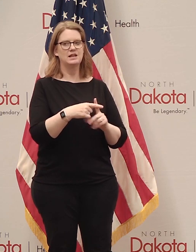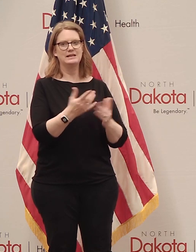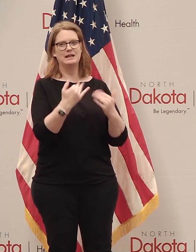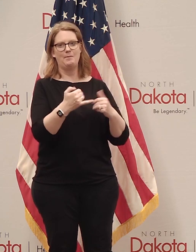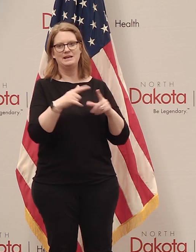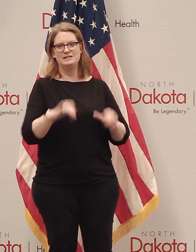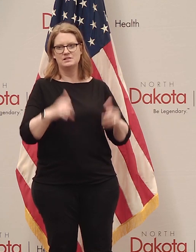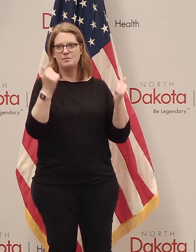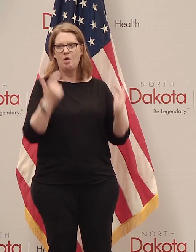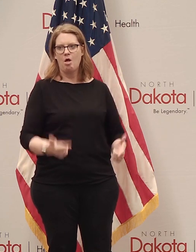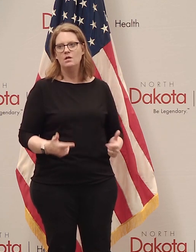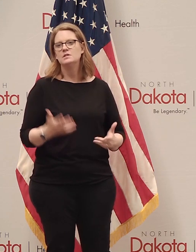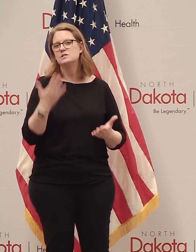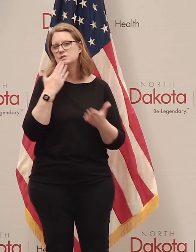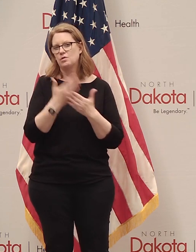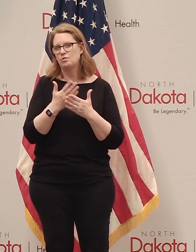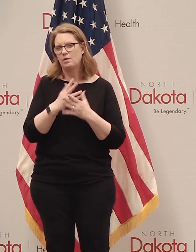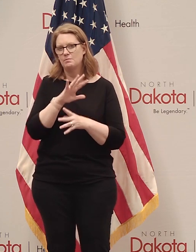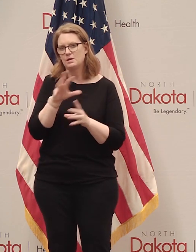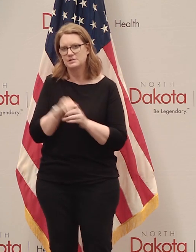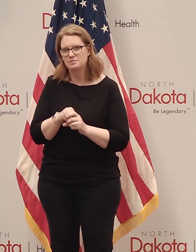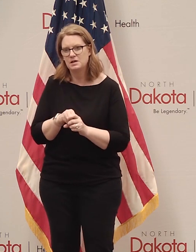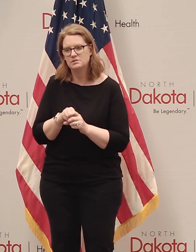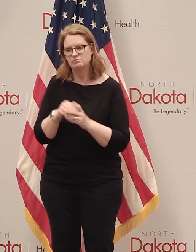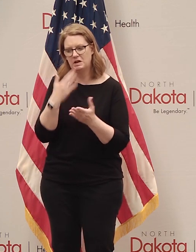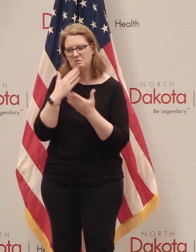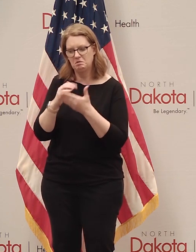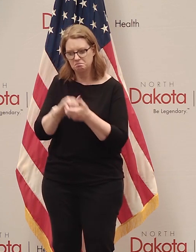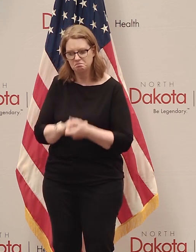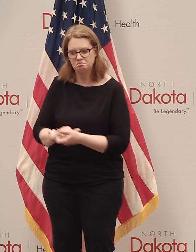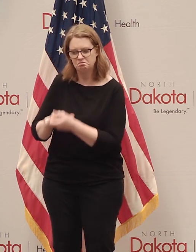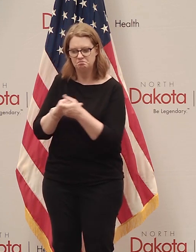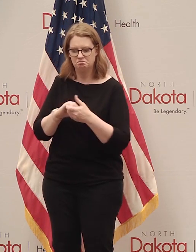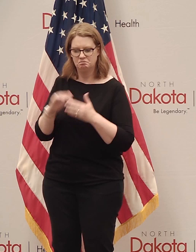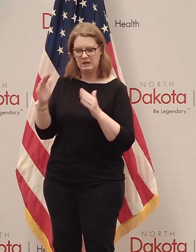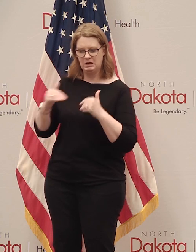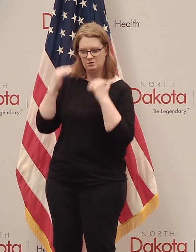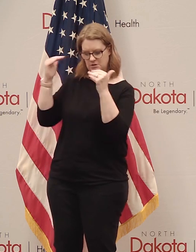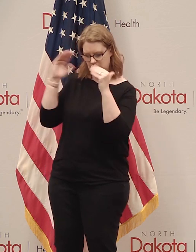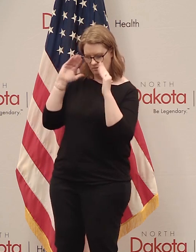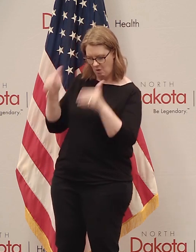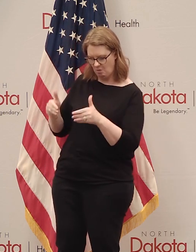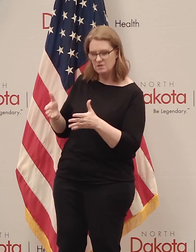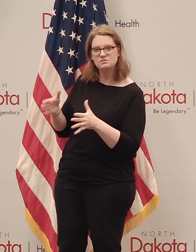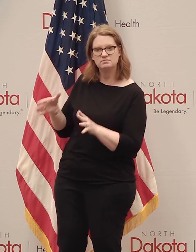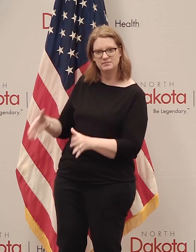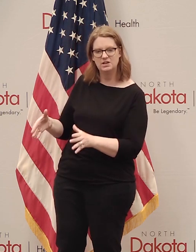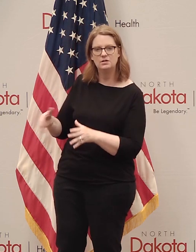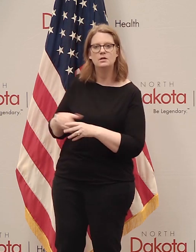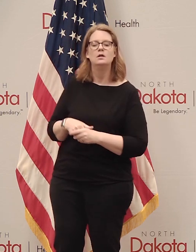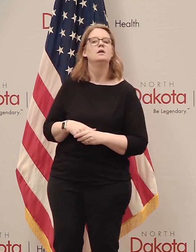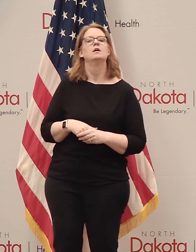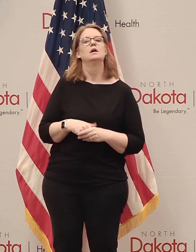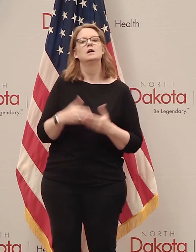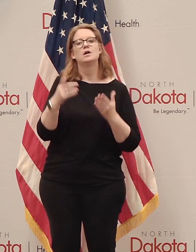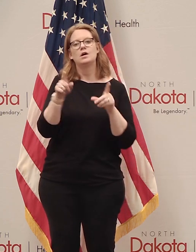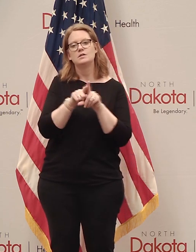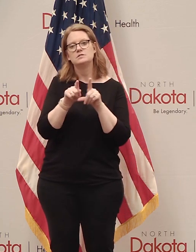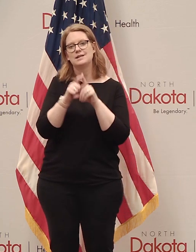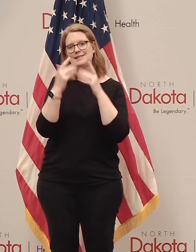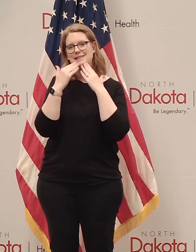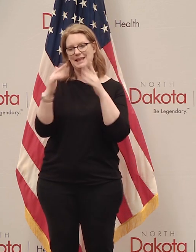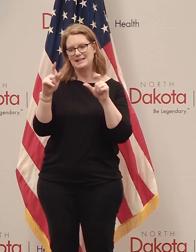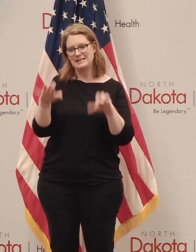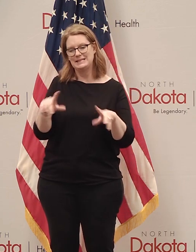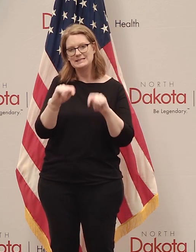good progress, good collaboration. We'll increase the focus, increase the effort, and again, I want to thank the testing teams that made it